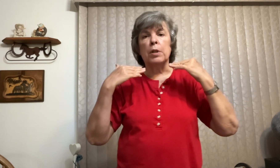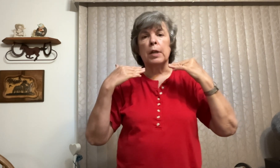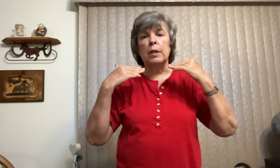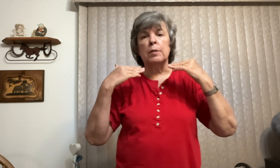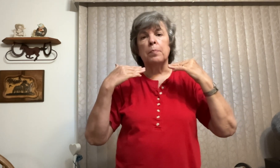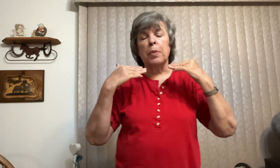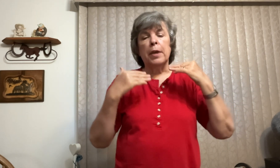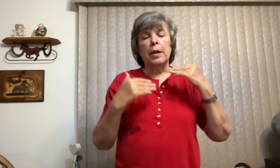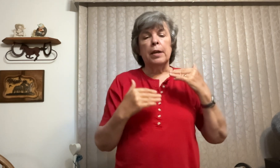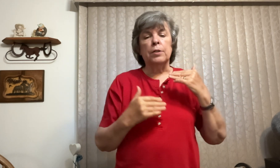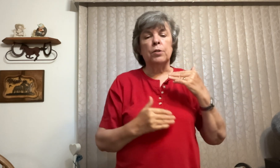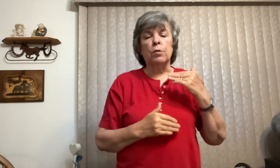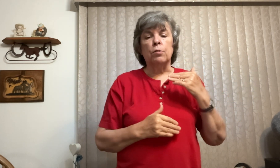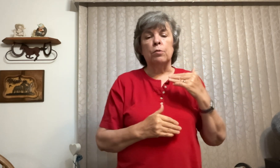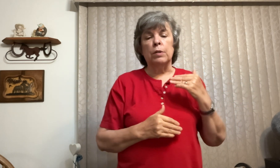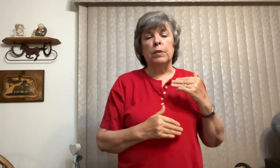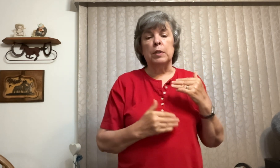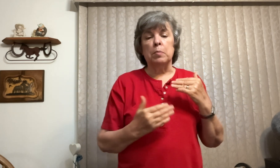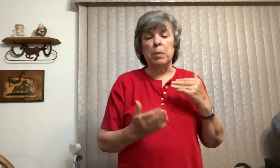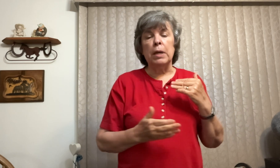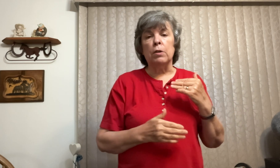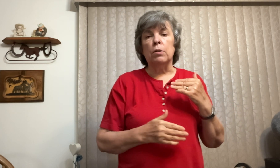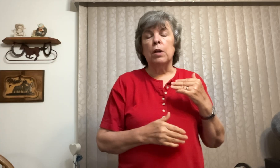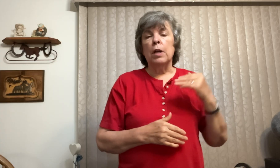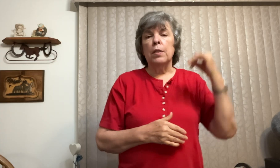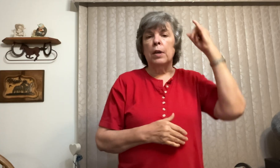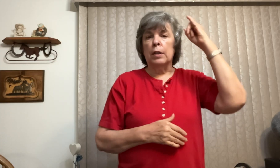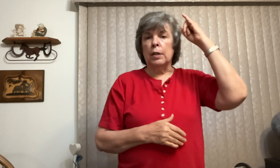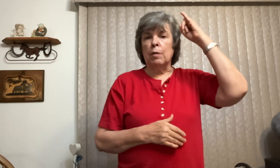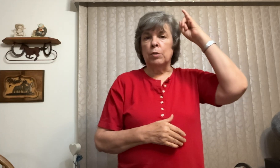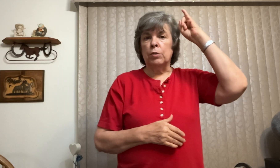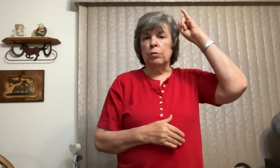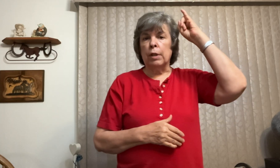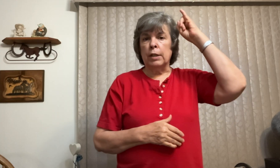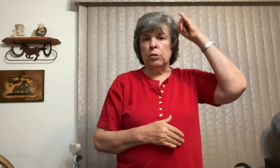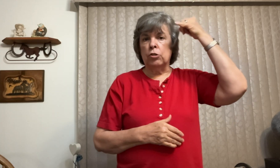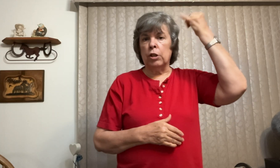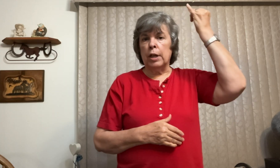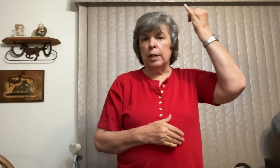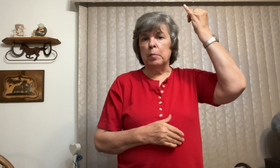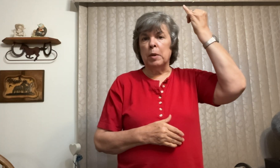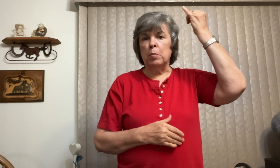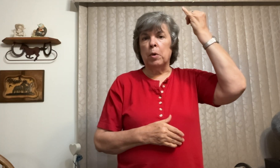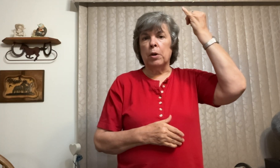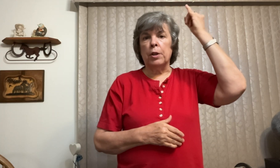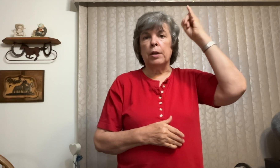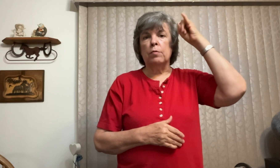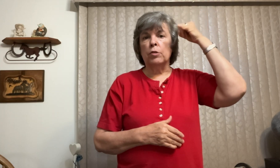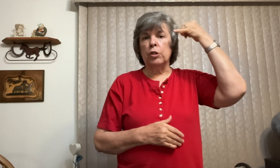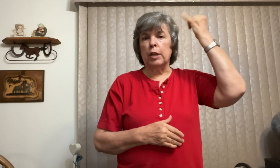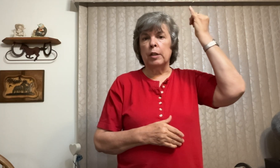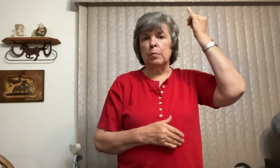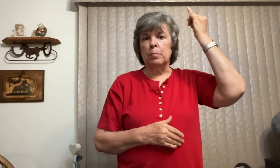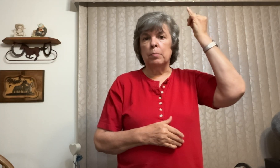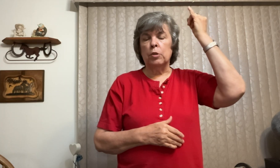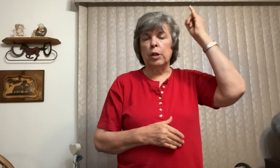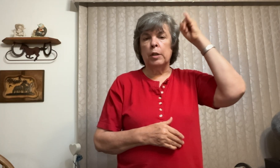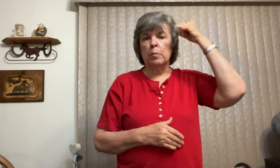head. And so if it's a male, then I would do like J in the male part of the head for Jacob.